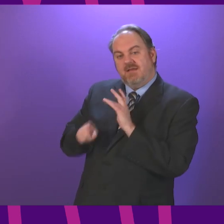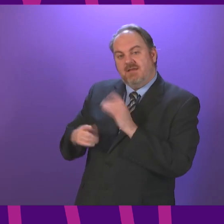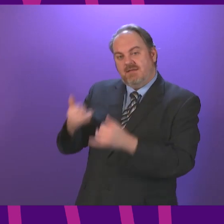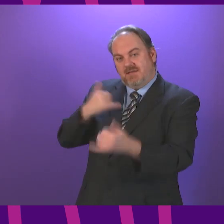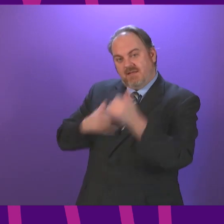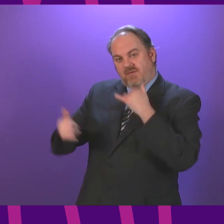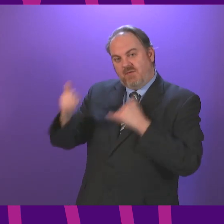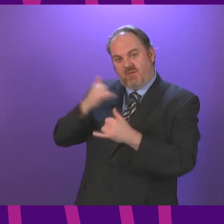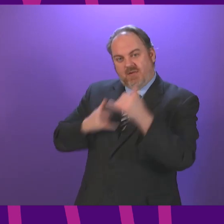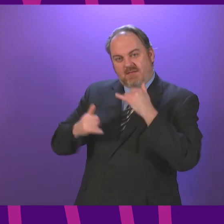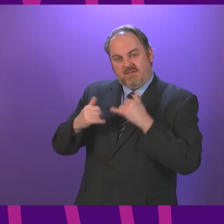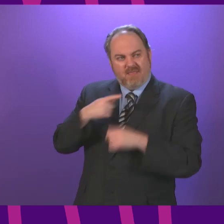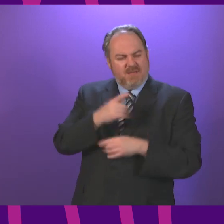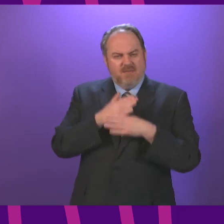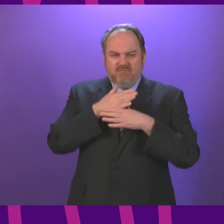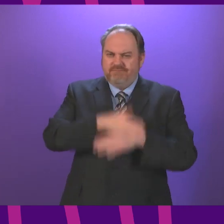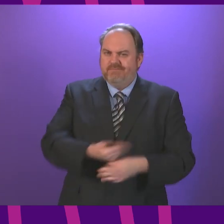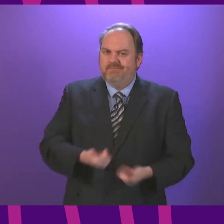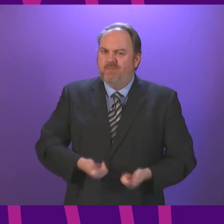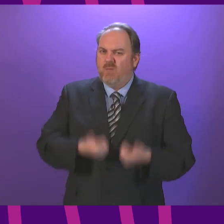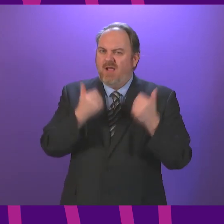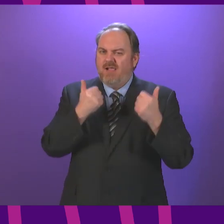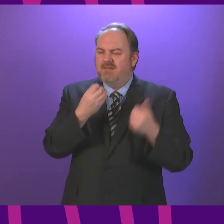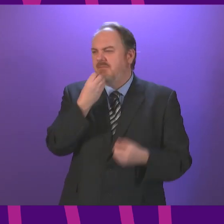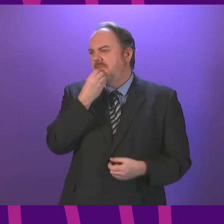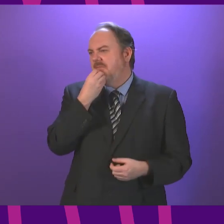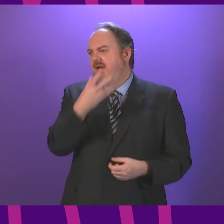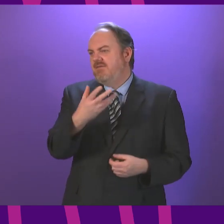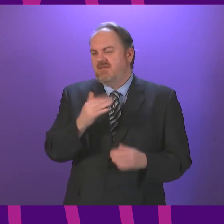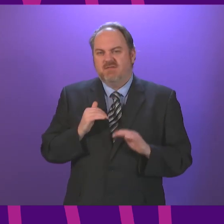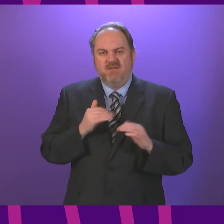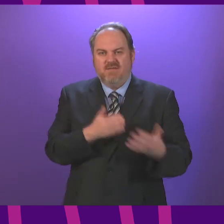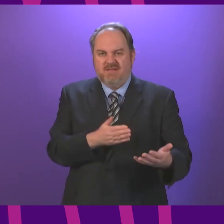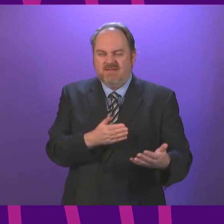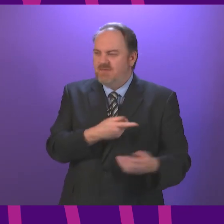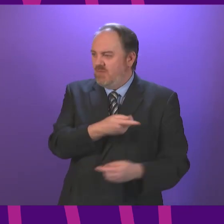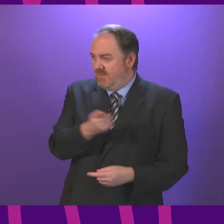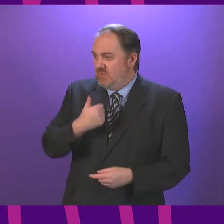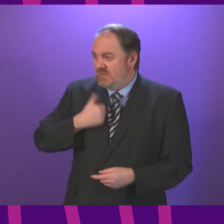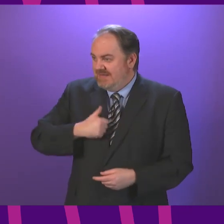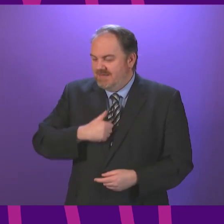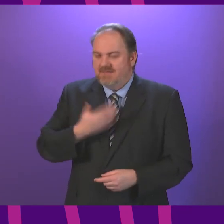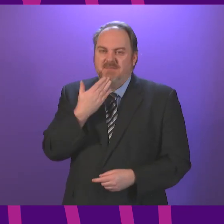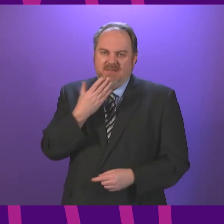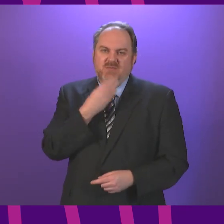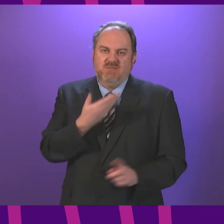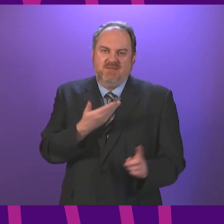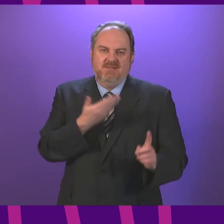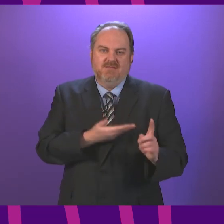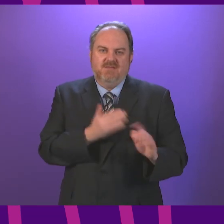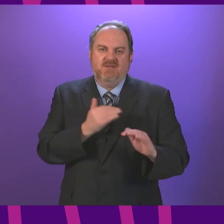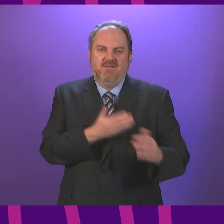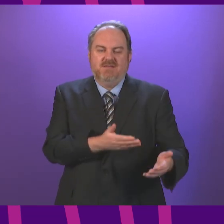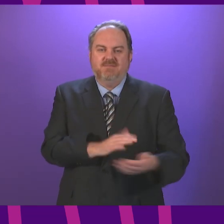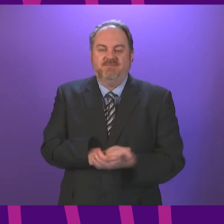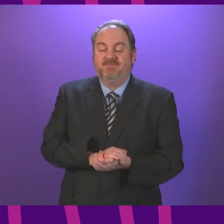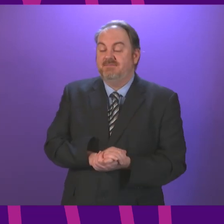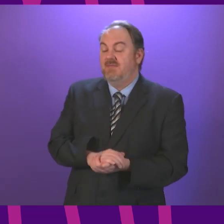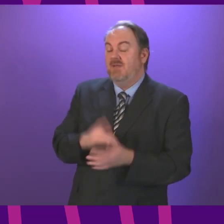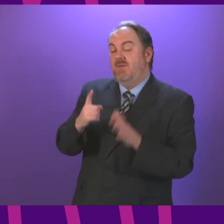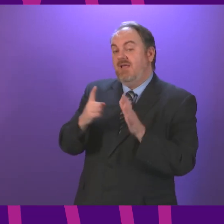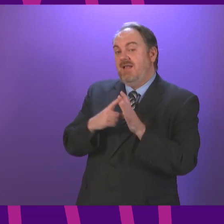pandemic. They've been doing a great job. It's a fantastic resource and people who need it should not hesitate to use it. Thank you. Annabel Ewing